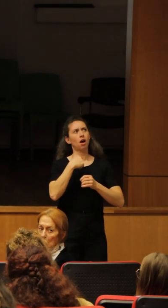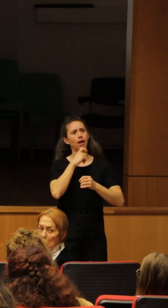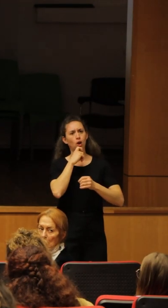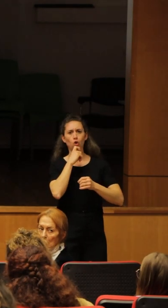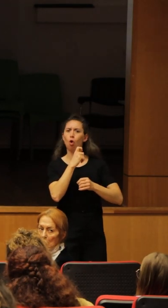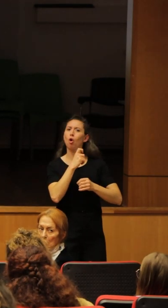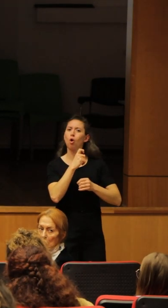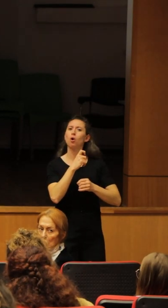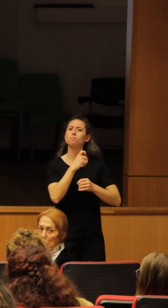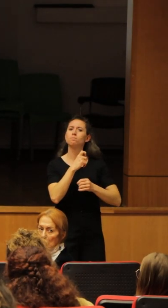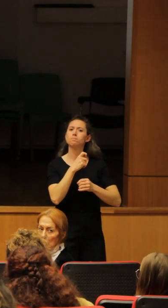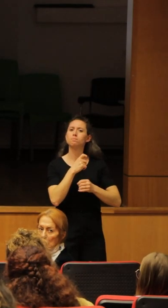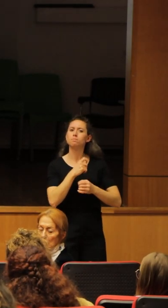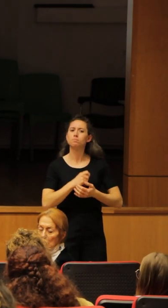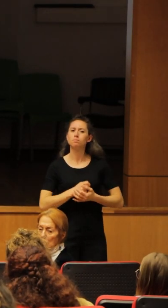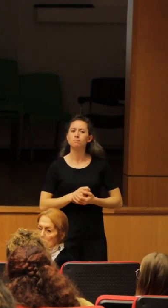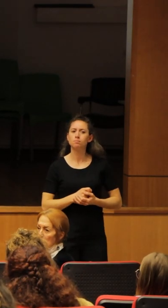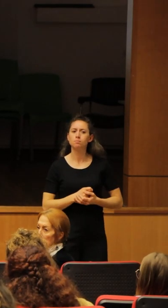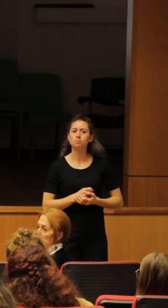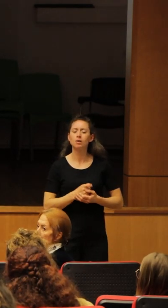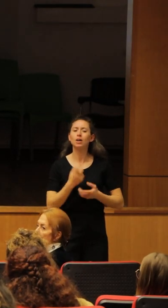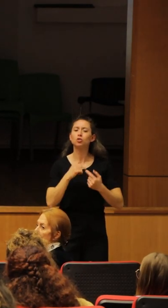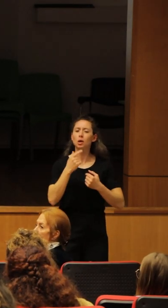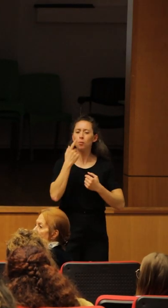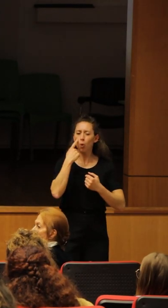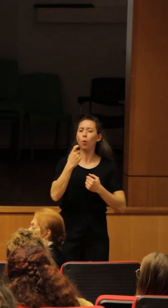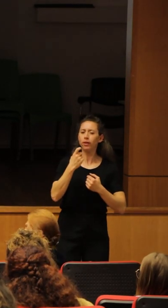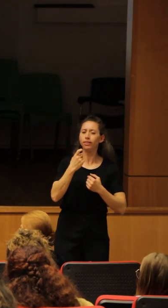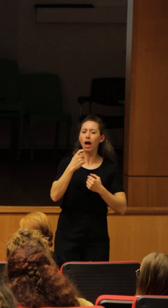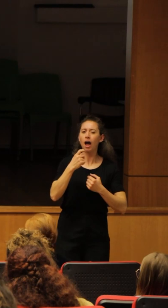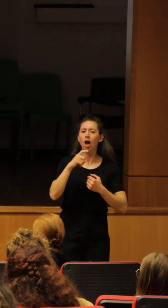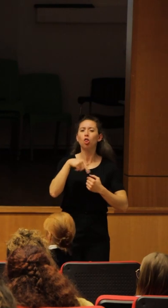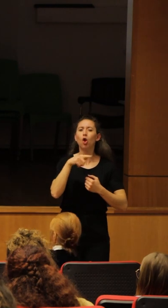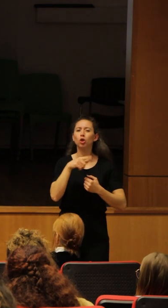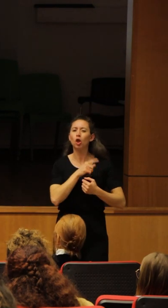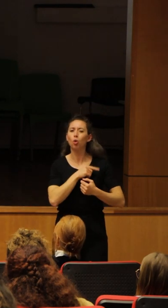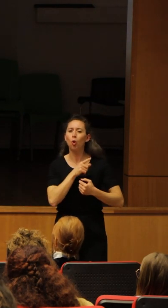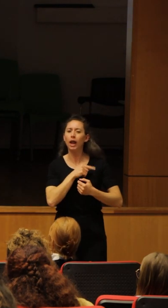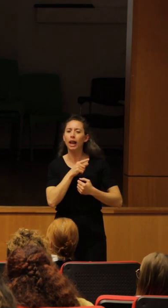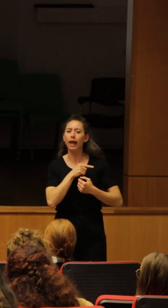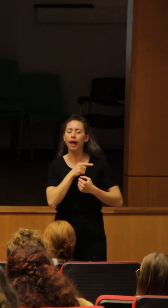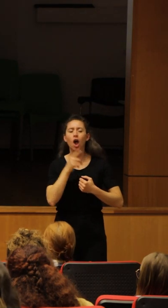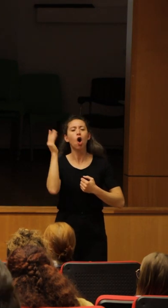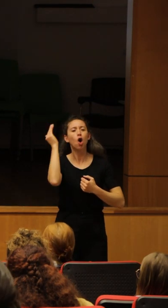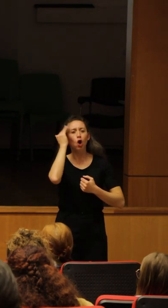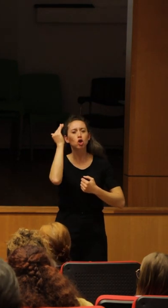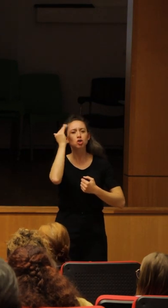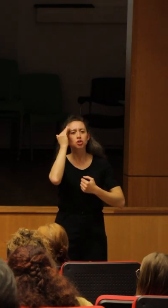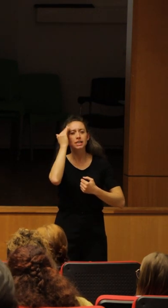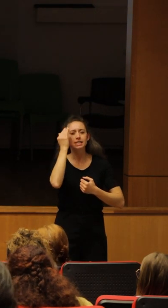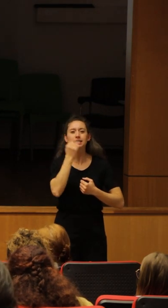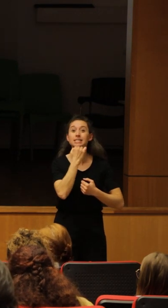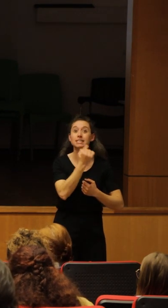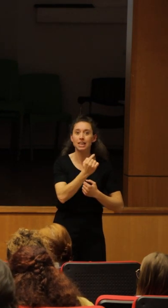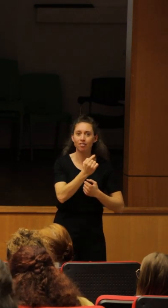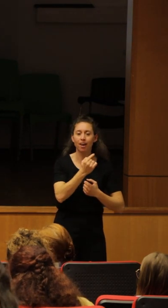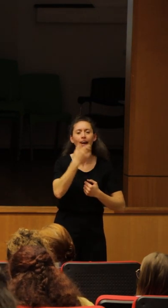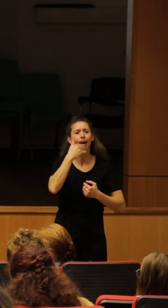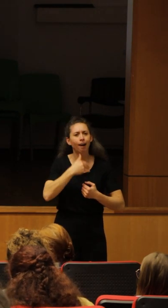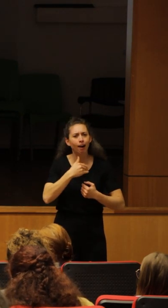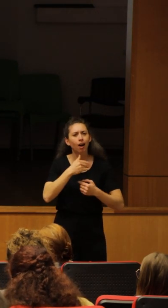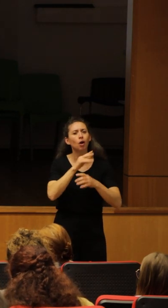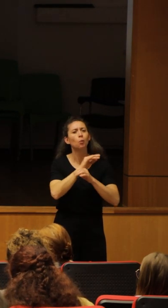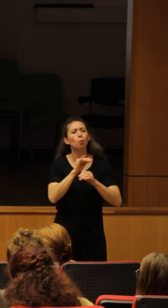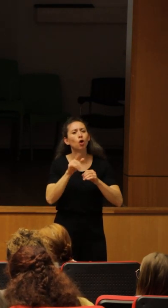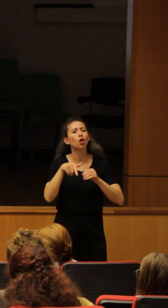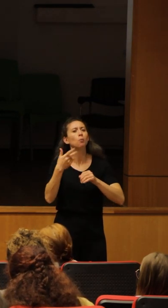The person is aware of that anger, for example, and identifies. Yeah. And from consciousness, then he